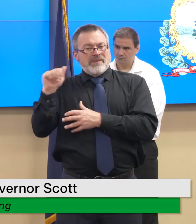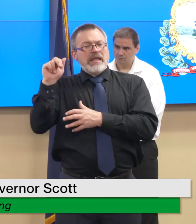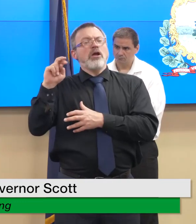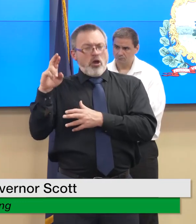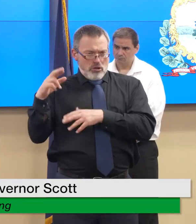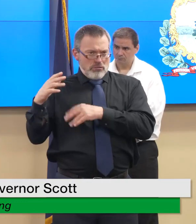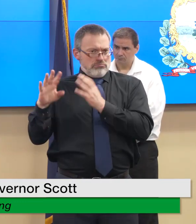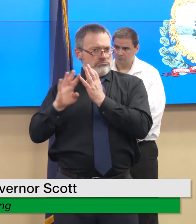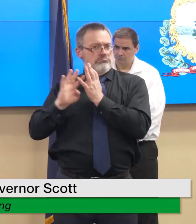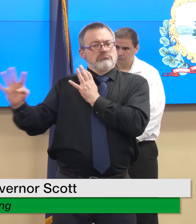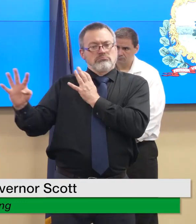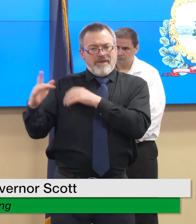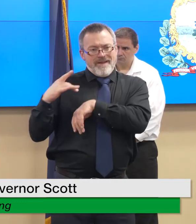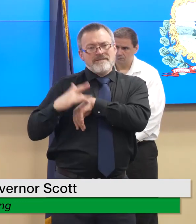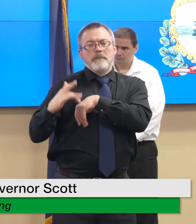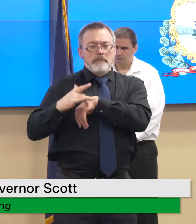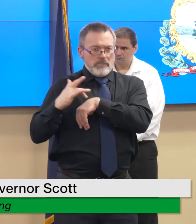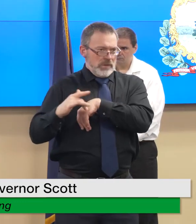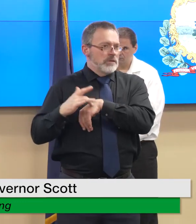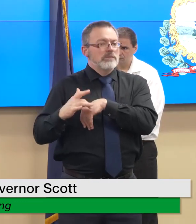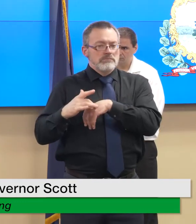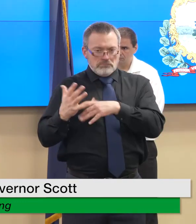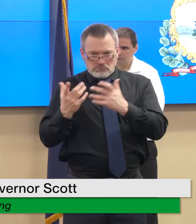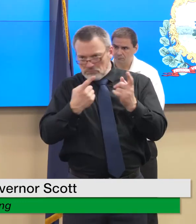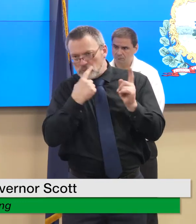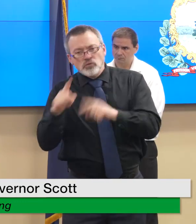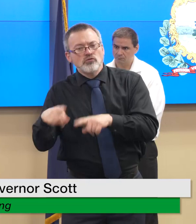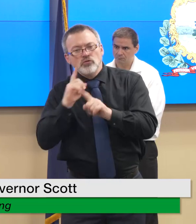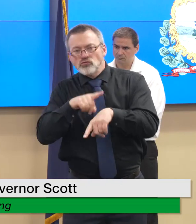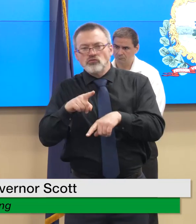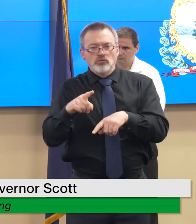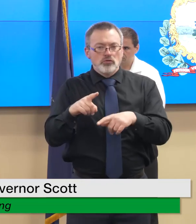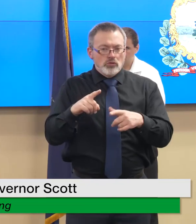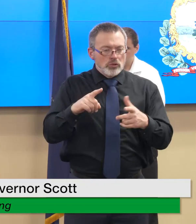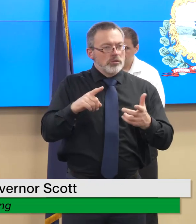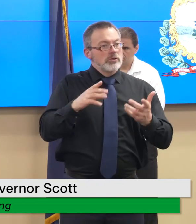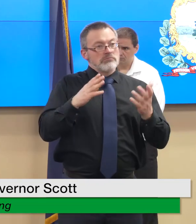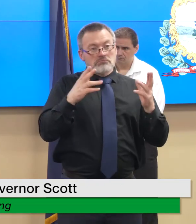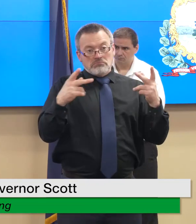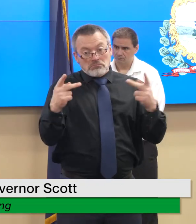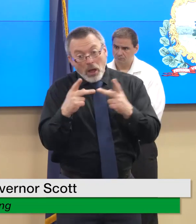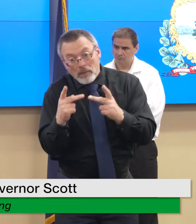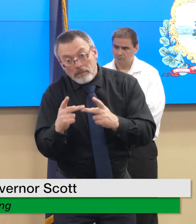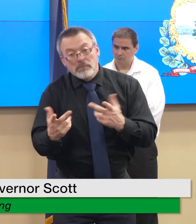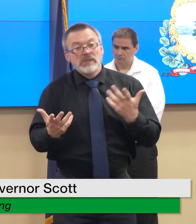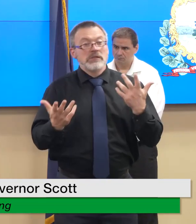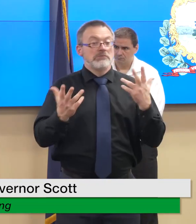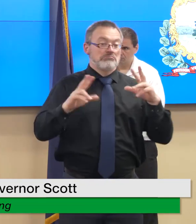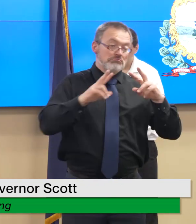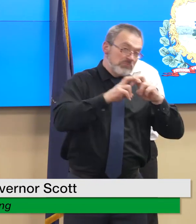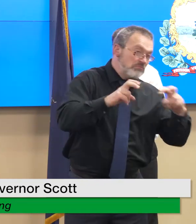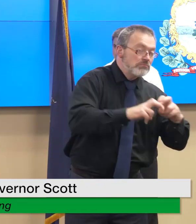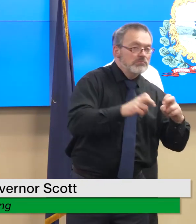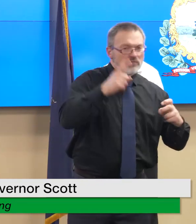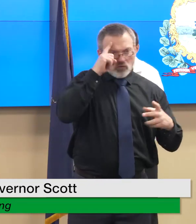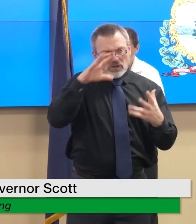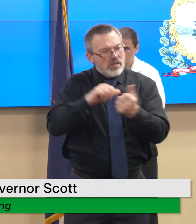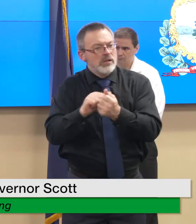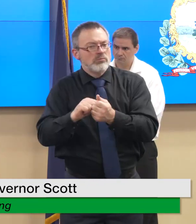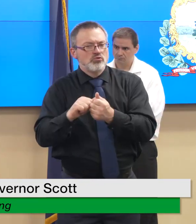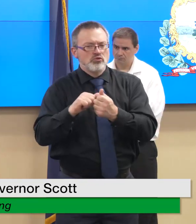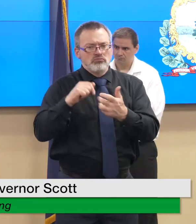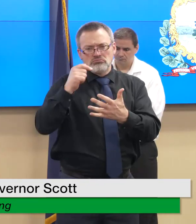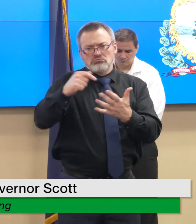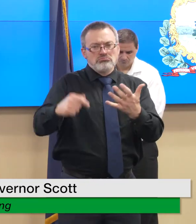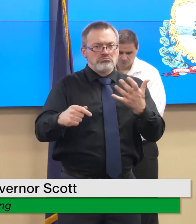to help with post-flood permitting and substantial damage assessments. And for additional information,